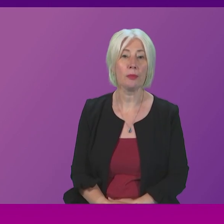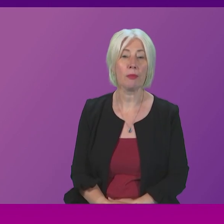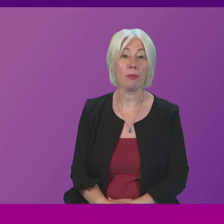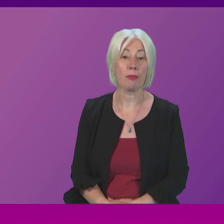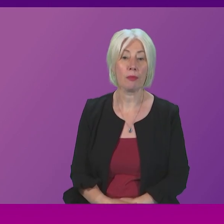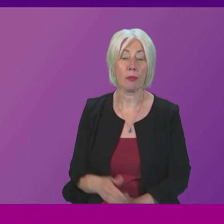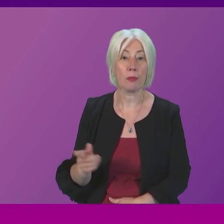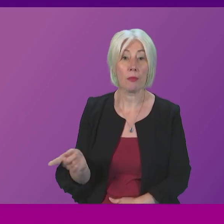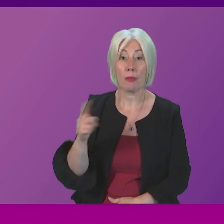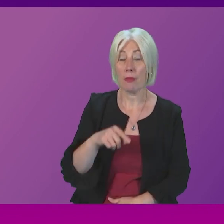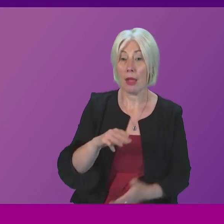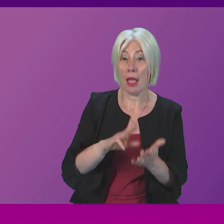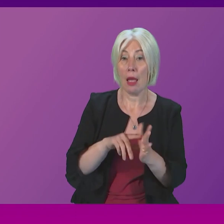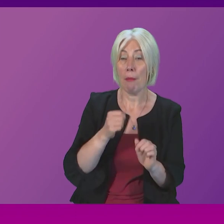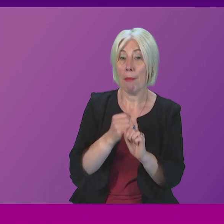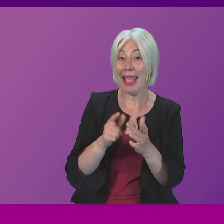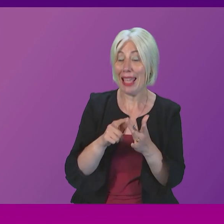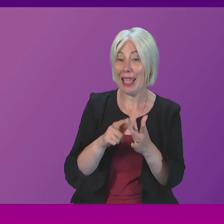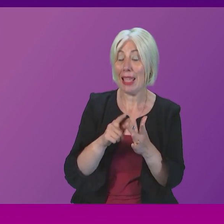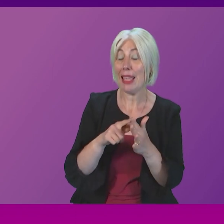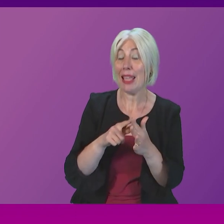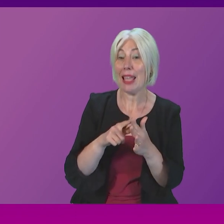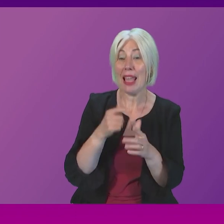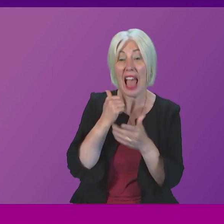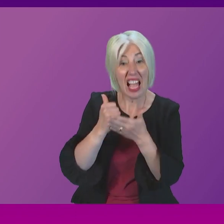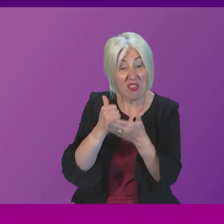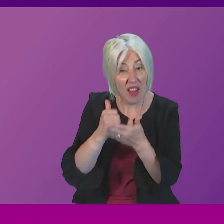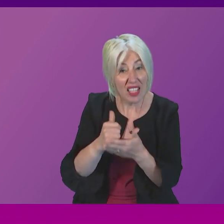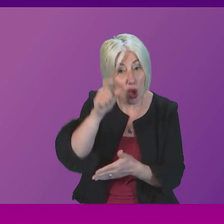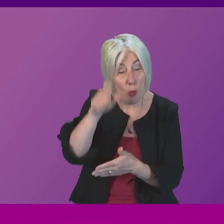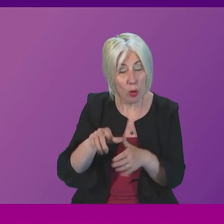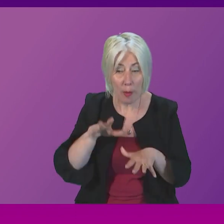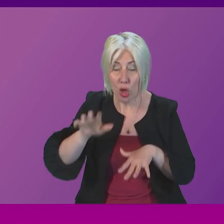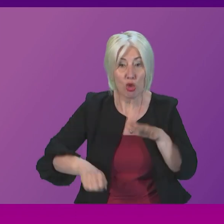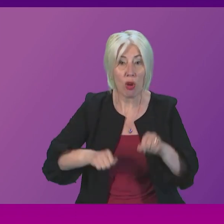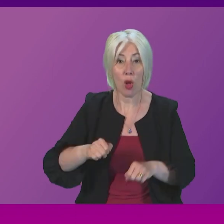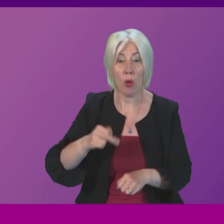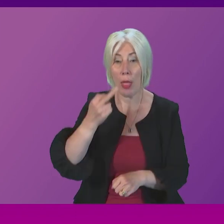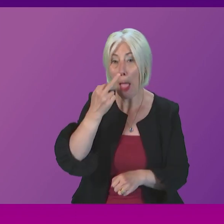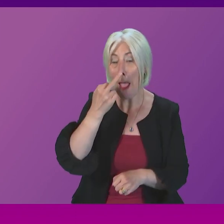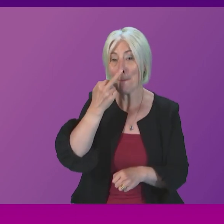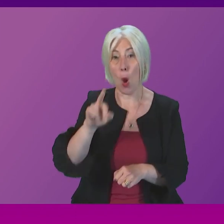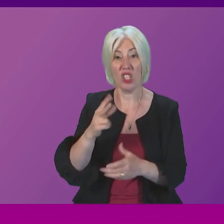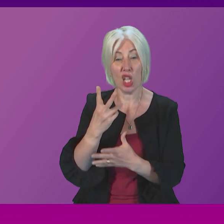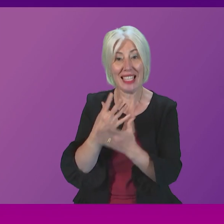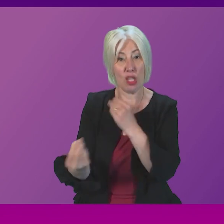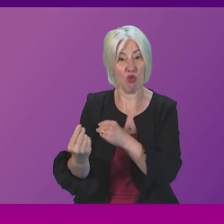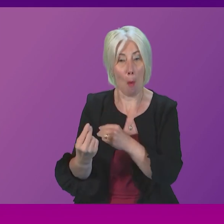Anne. I'll put this question to Maggie. What advice do you have to anyone struggling with imposter syndrome?